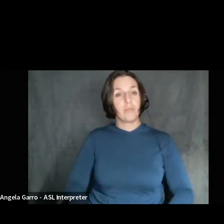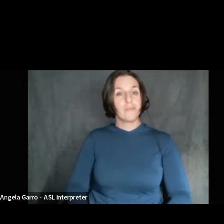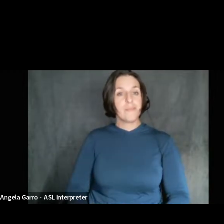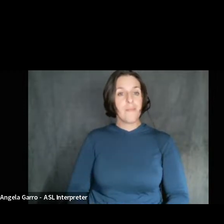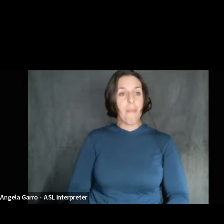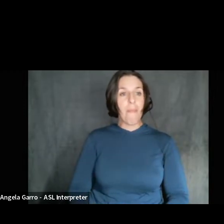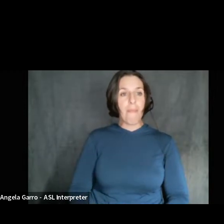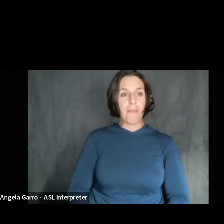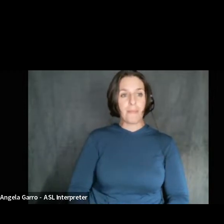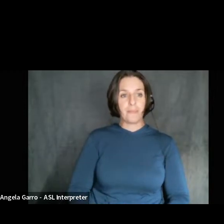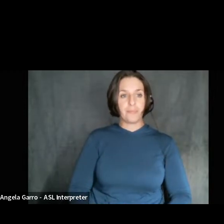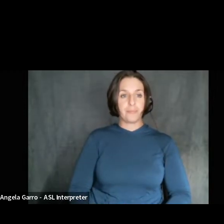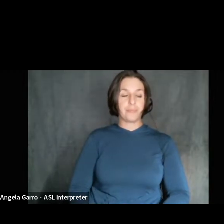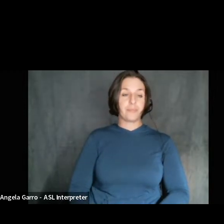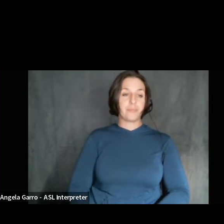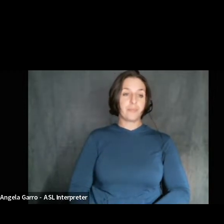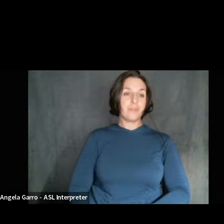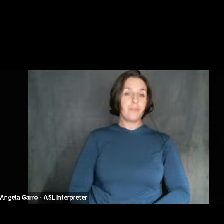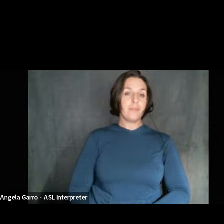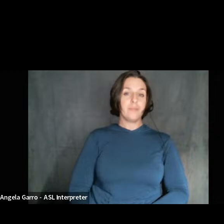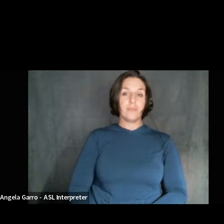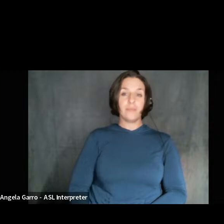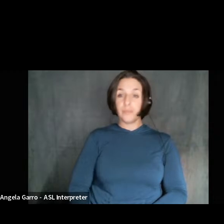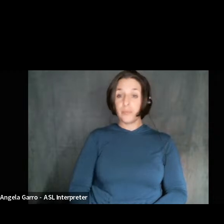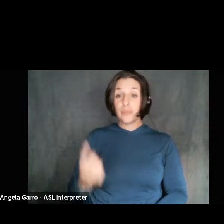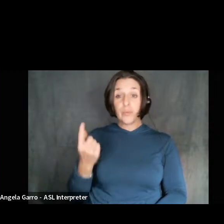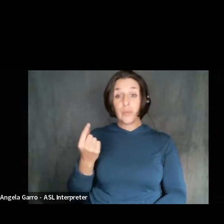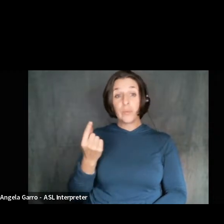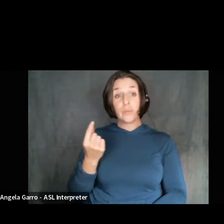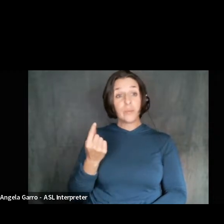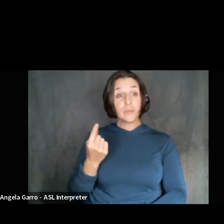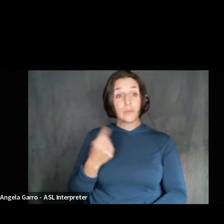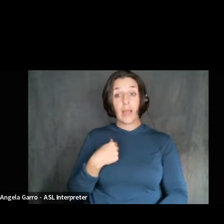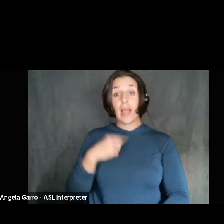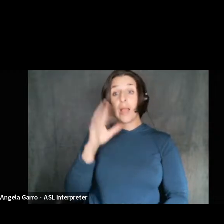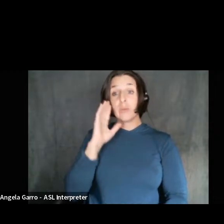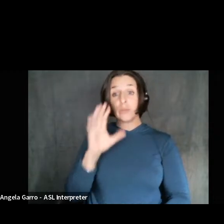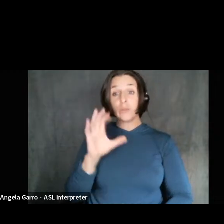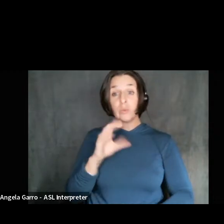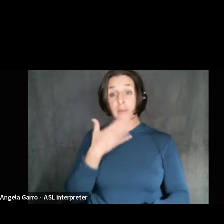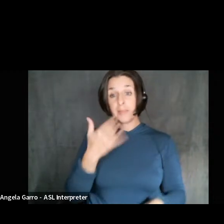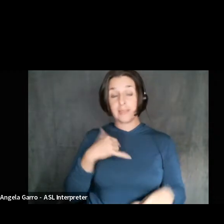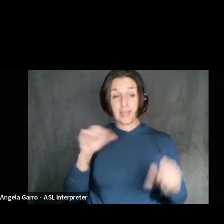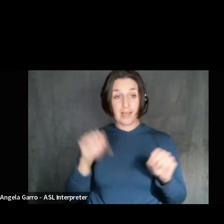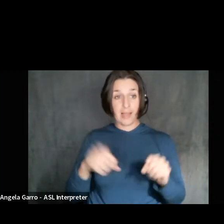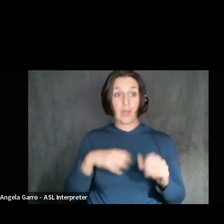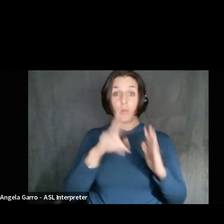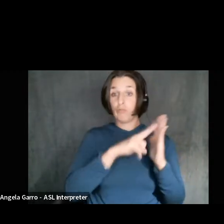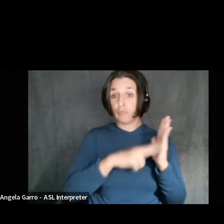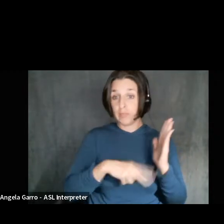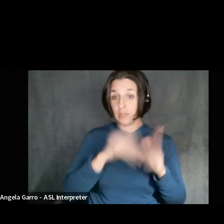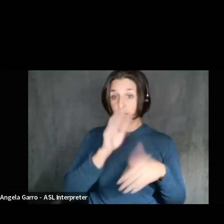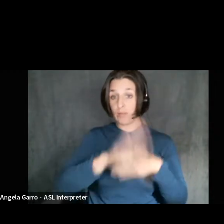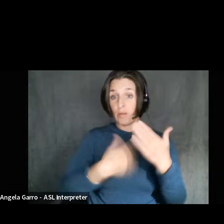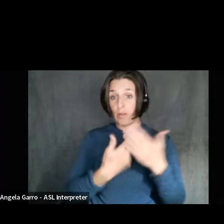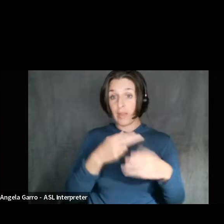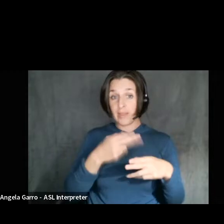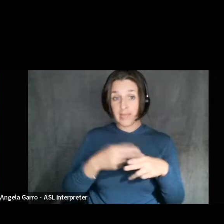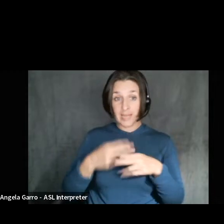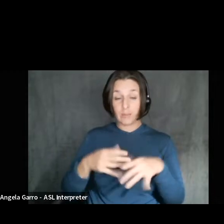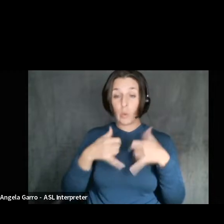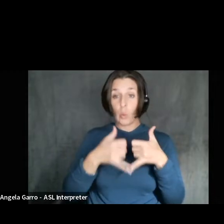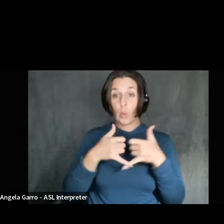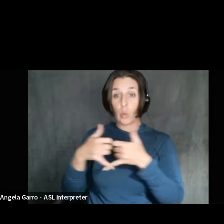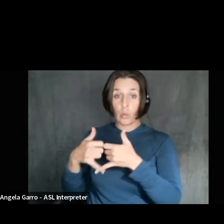Okay, so what we're going to do is I'm going to do the best I can. We're going to read all the names of those who are awarded permanent